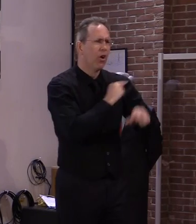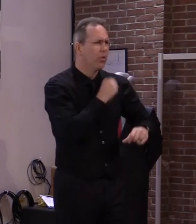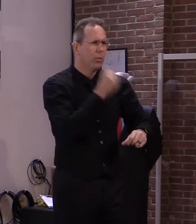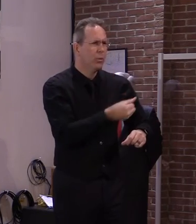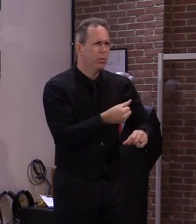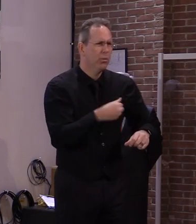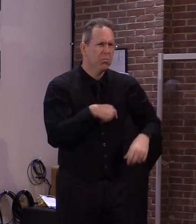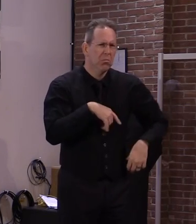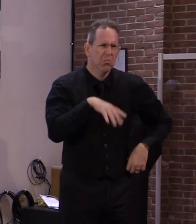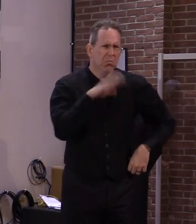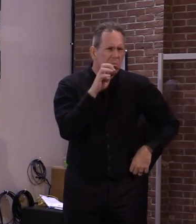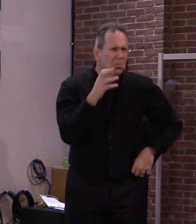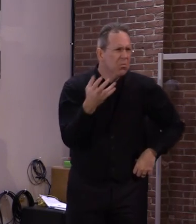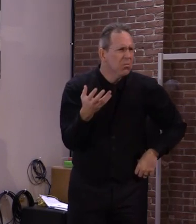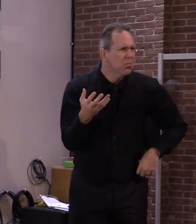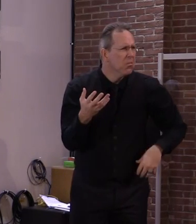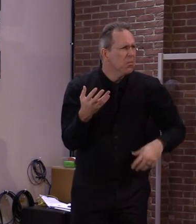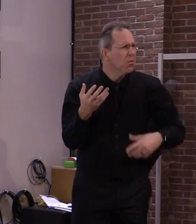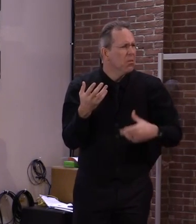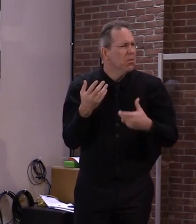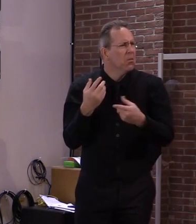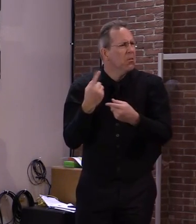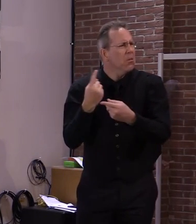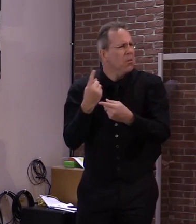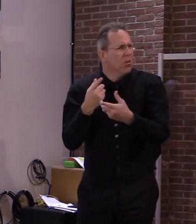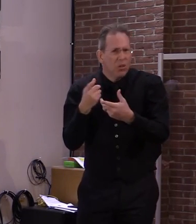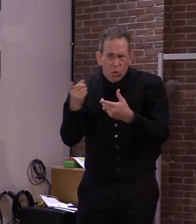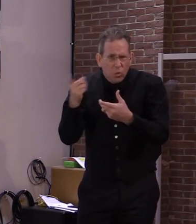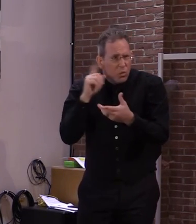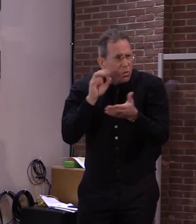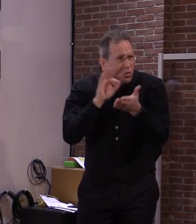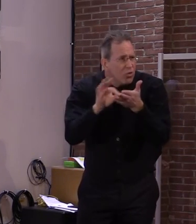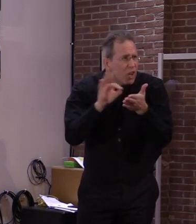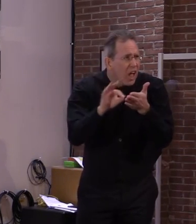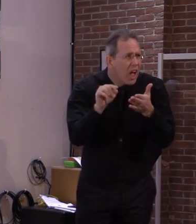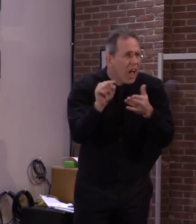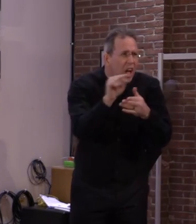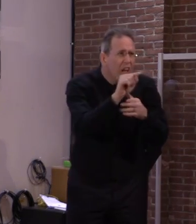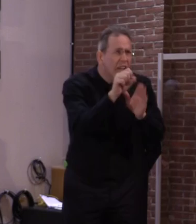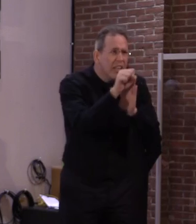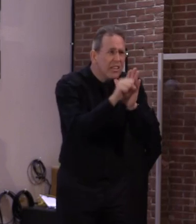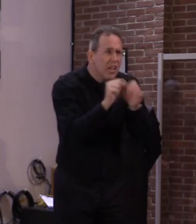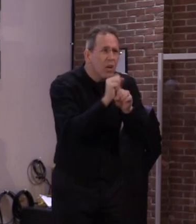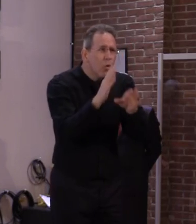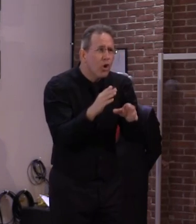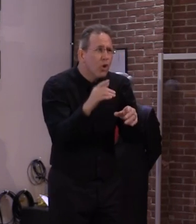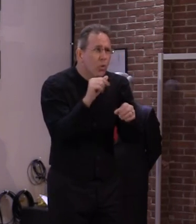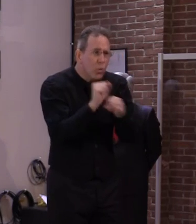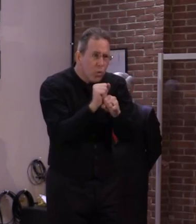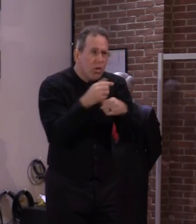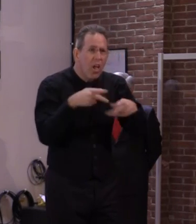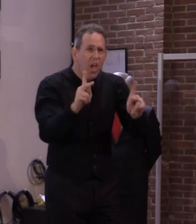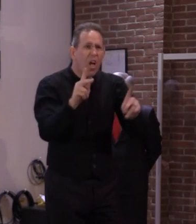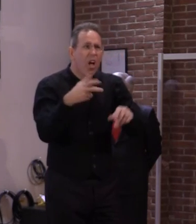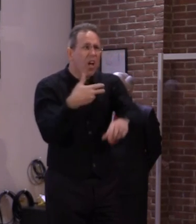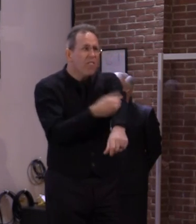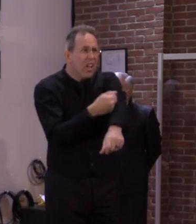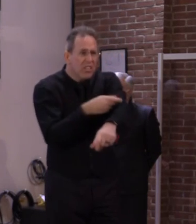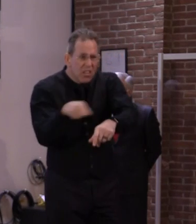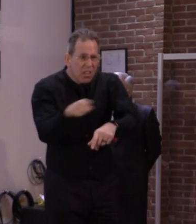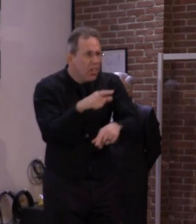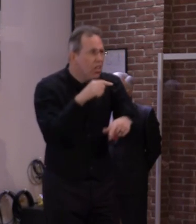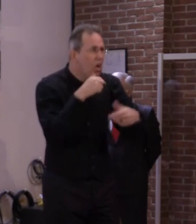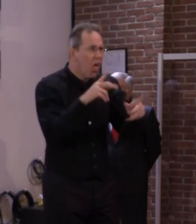which state employees have received their shots and which ones are actually authorized to get the shots and which ones are unauthorized but have still gotten